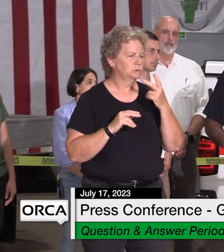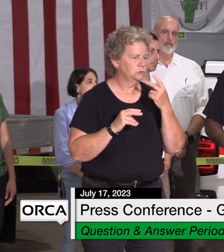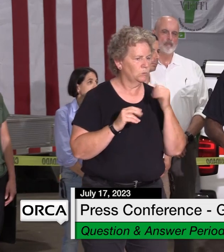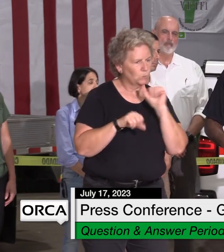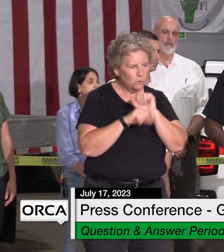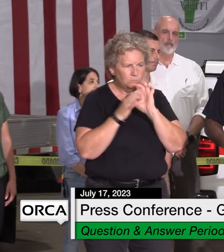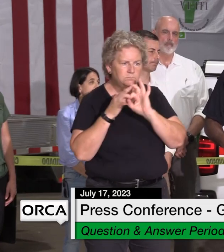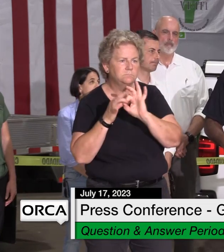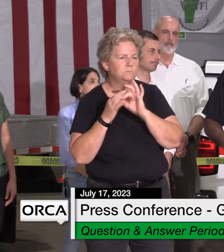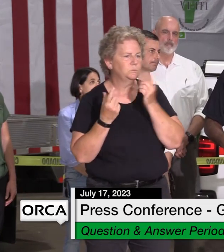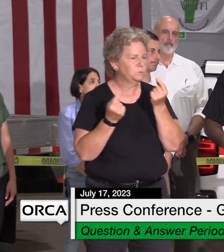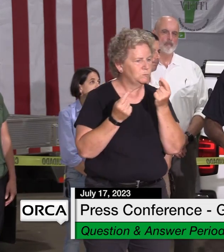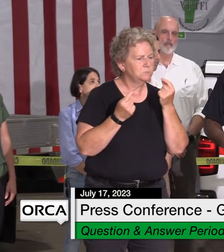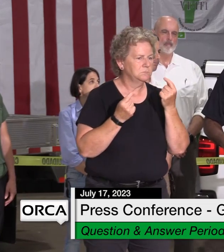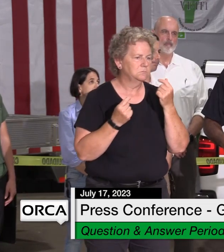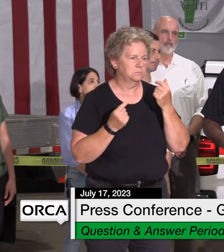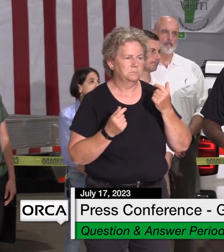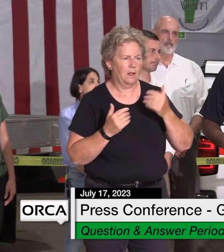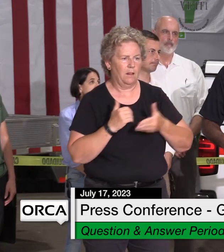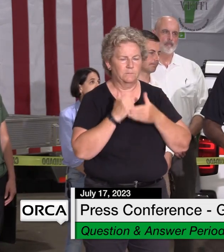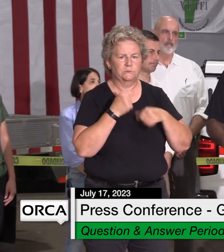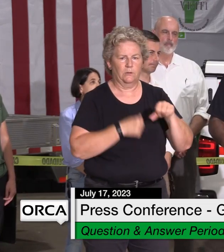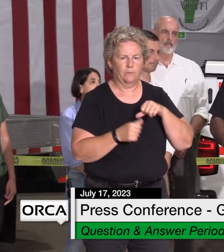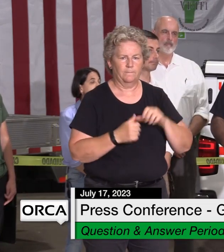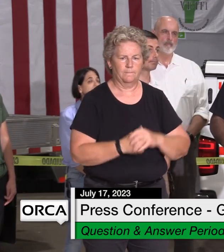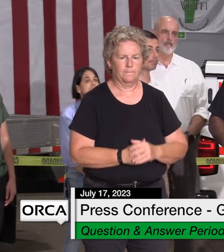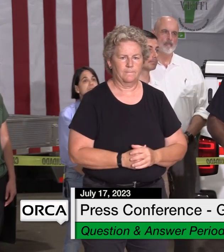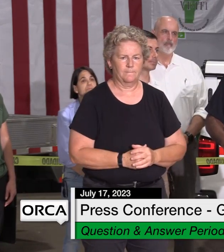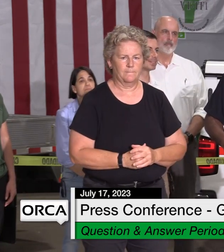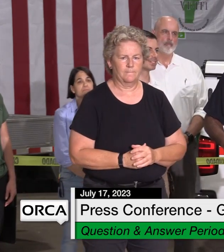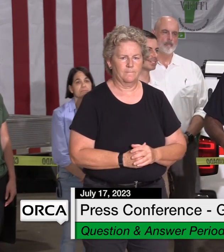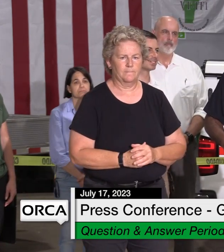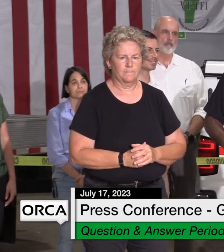federal government is here to help and will provide the resources that are needed.